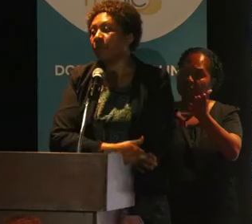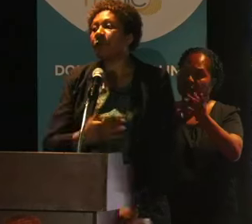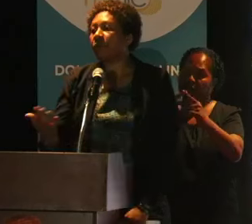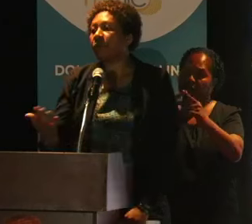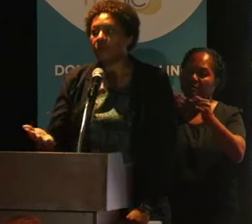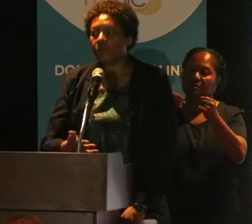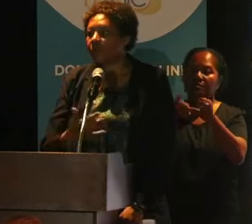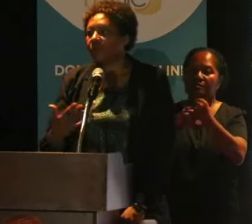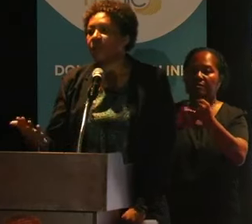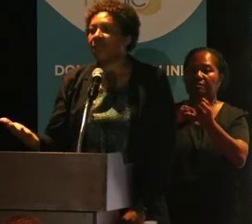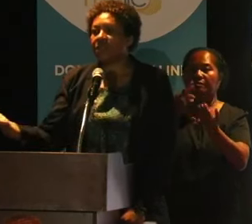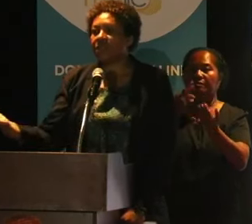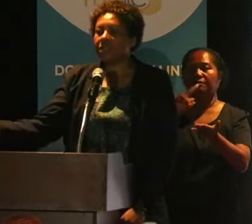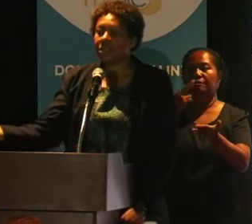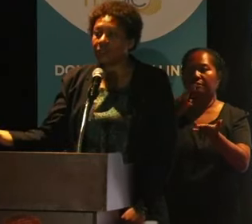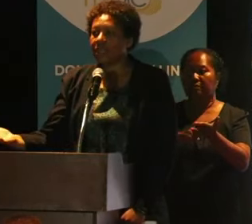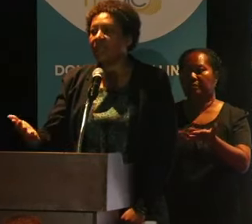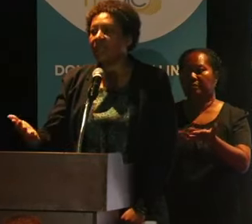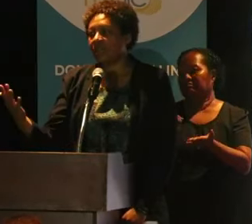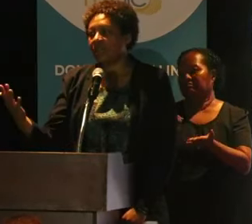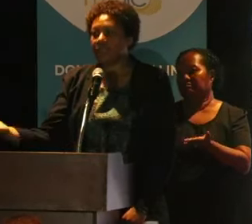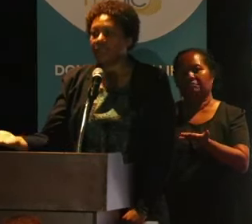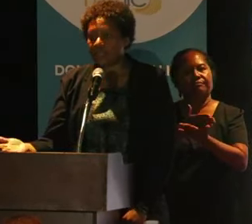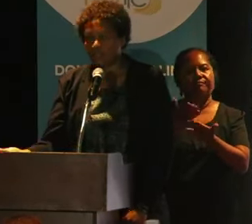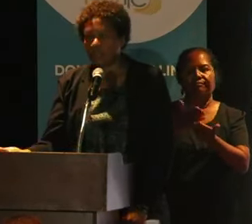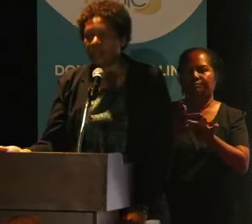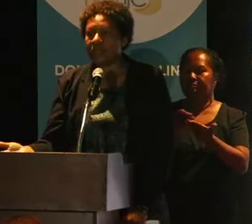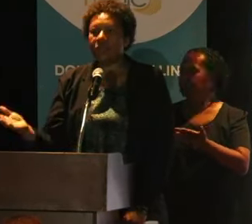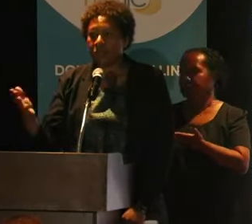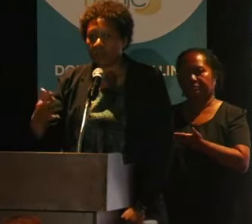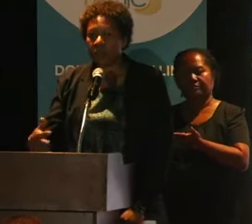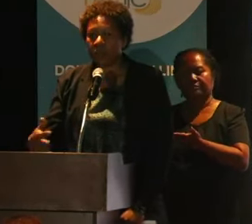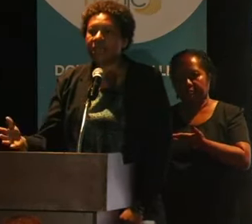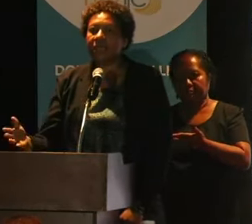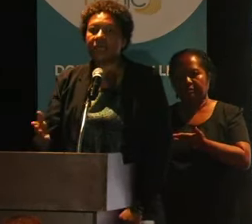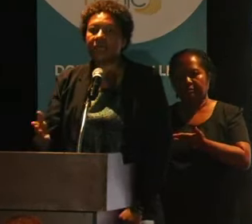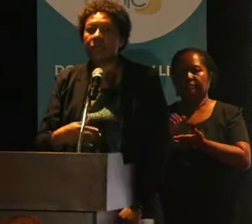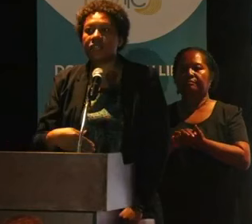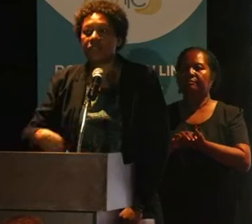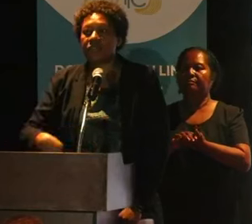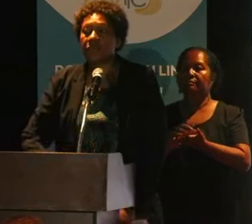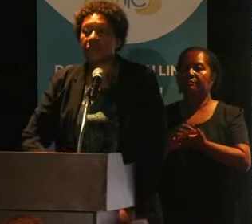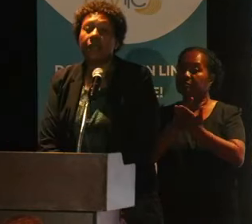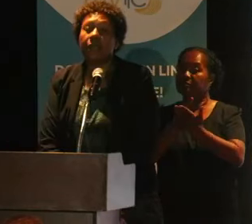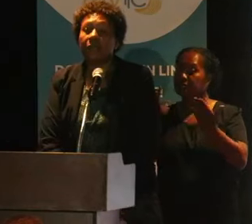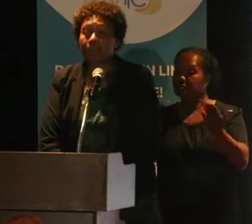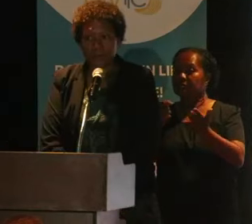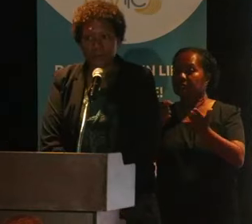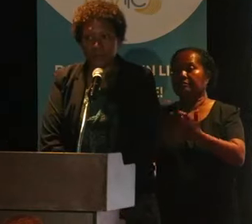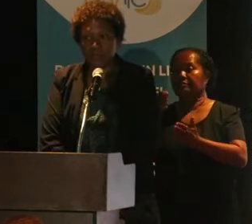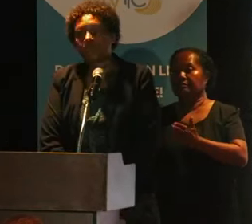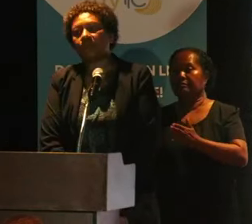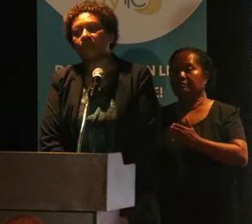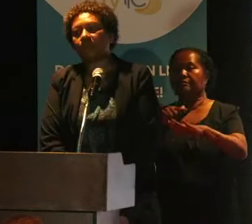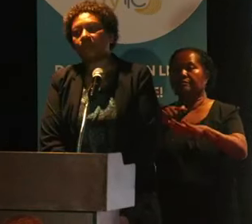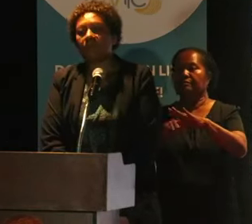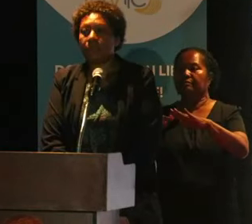a report with photographs to say it's not serviced, and NCDC doesn't service this. It's reconciled, and they only charge land